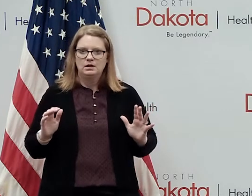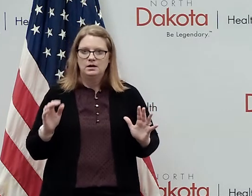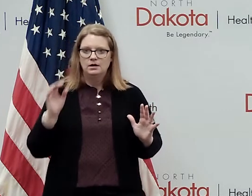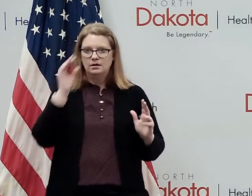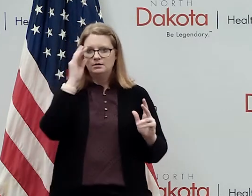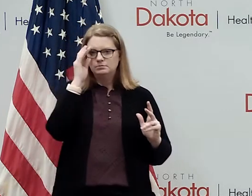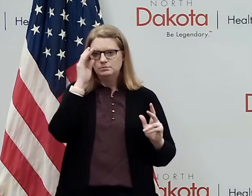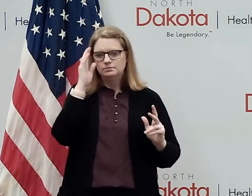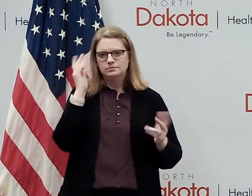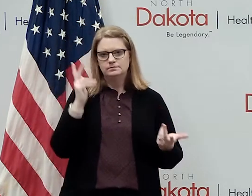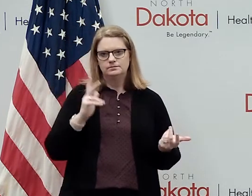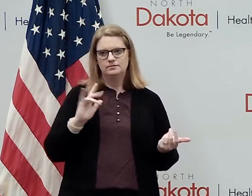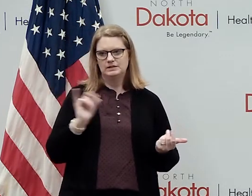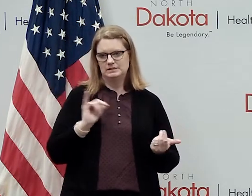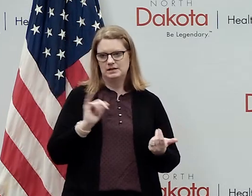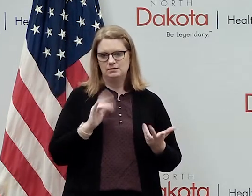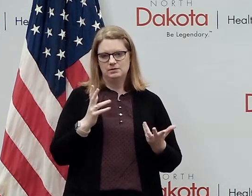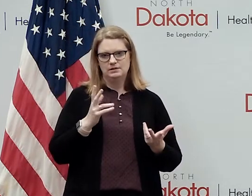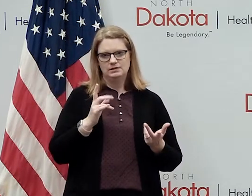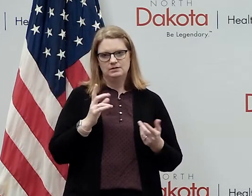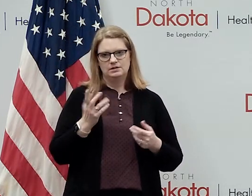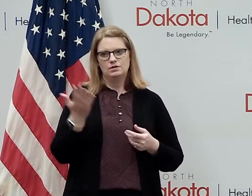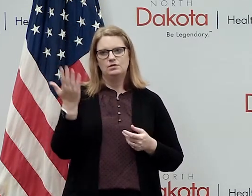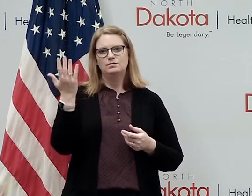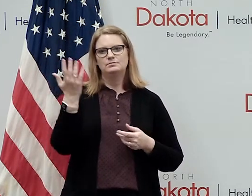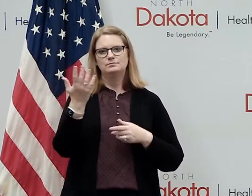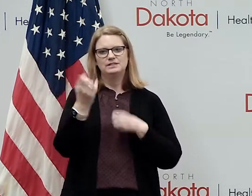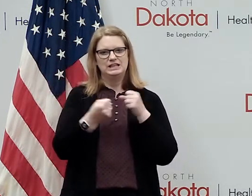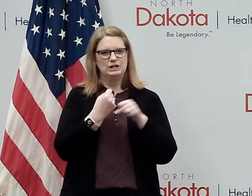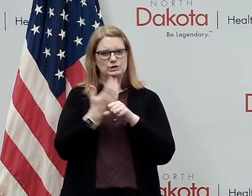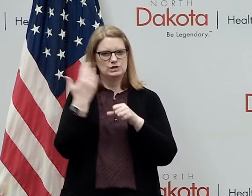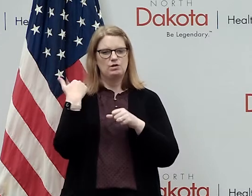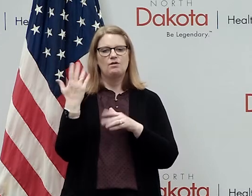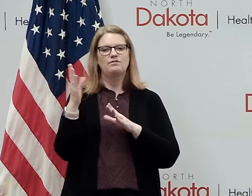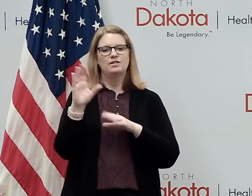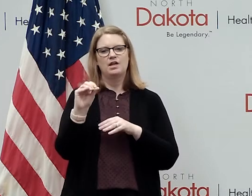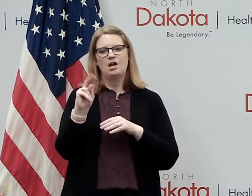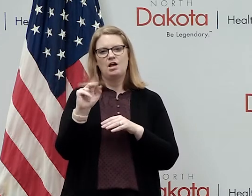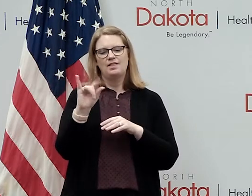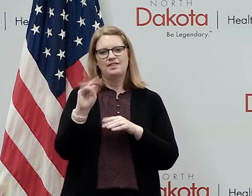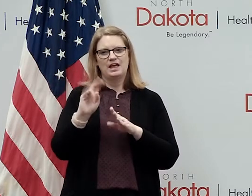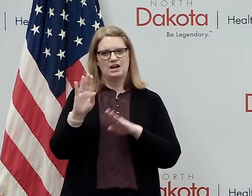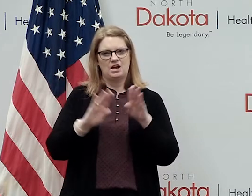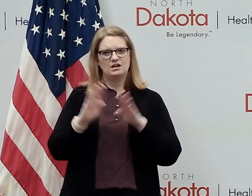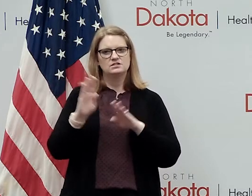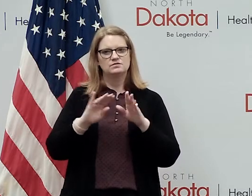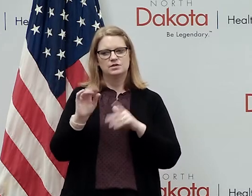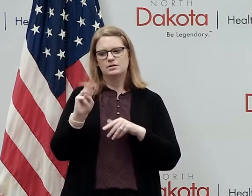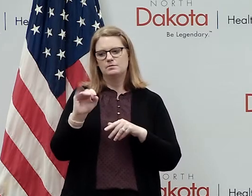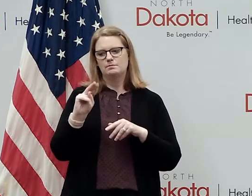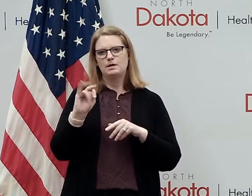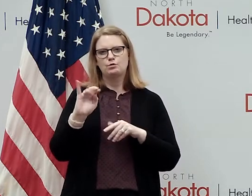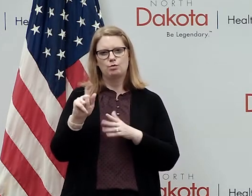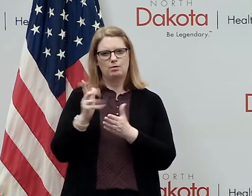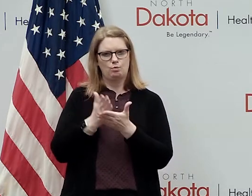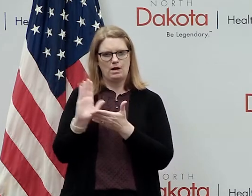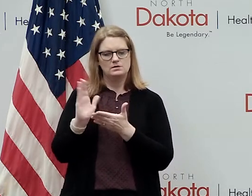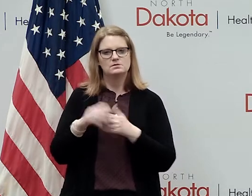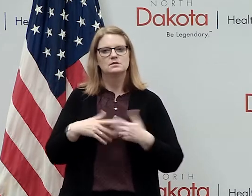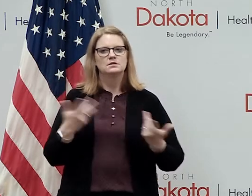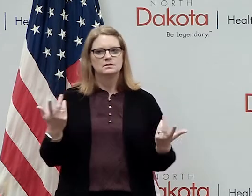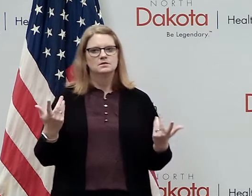when we moved to the online auction years ago for mineral rights, you sometimes end up with higher participation because the people